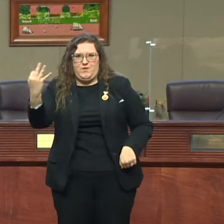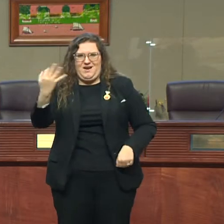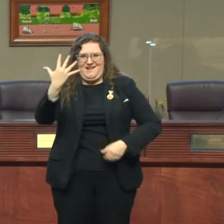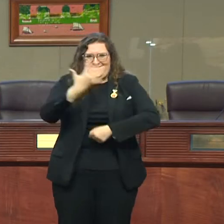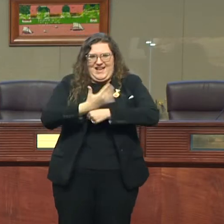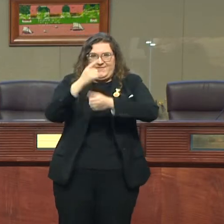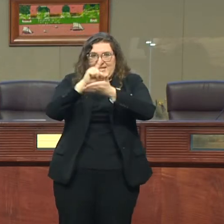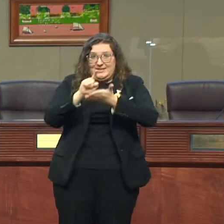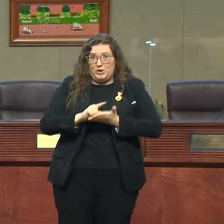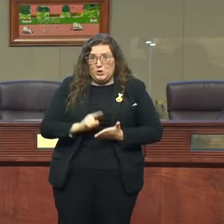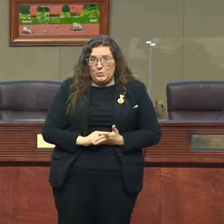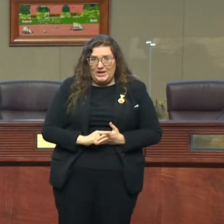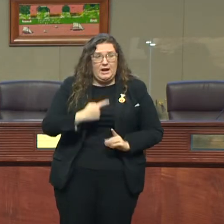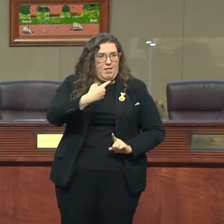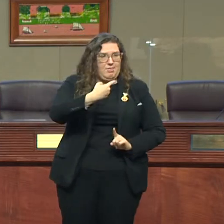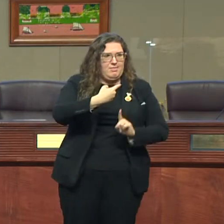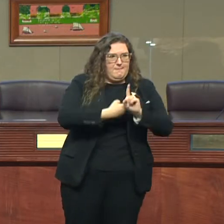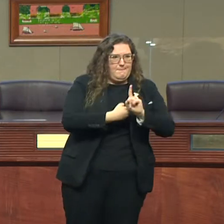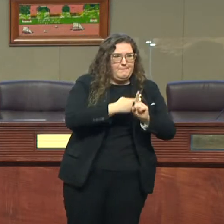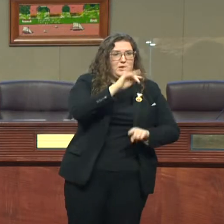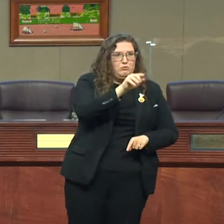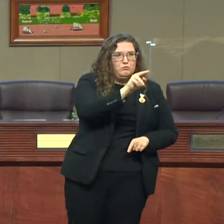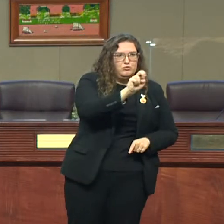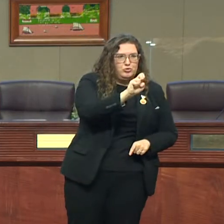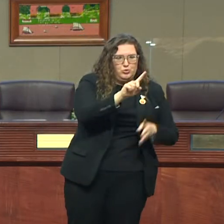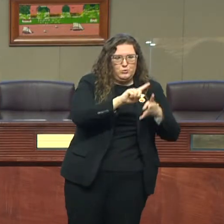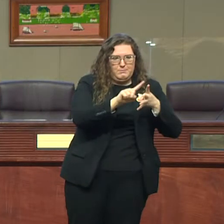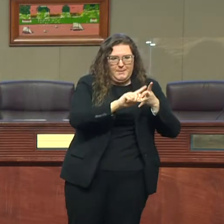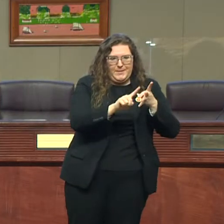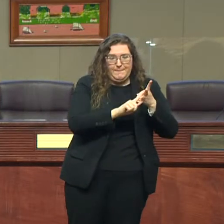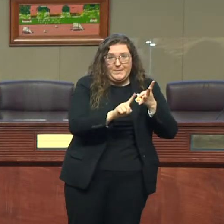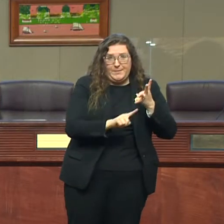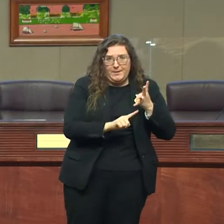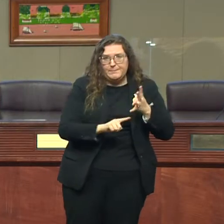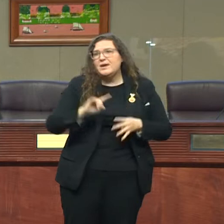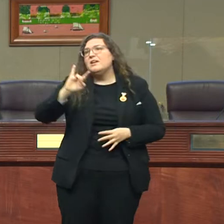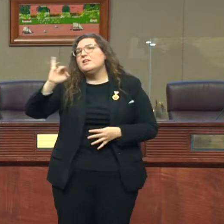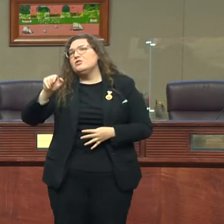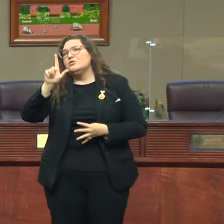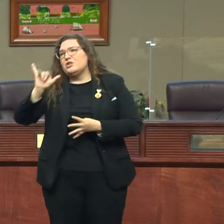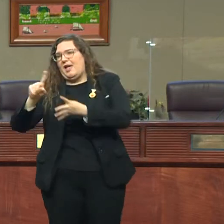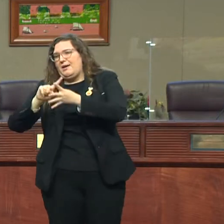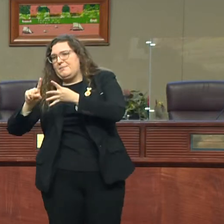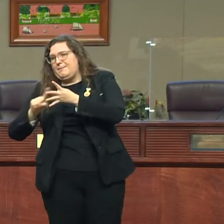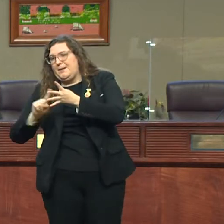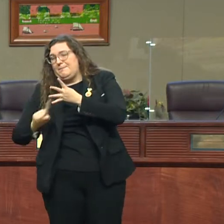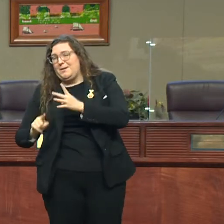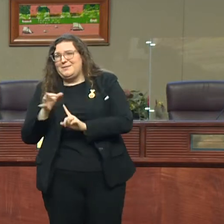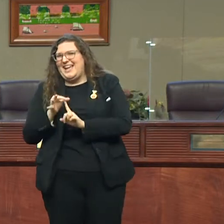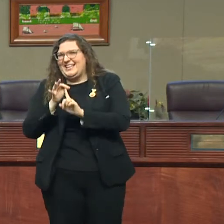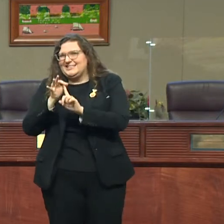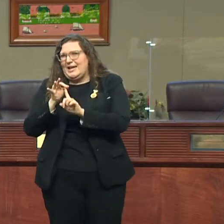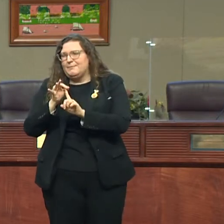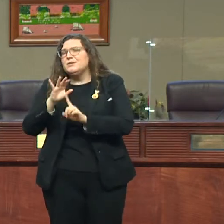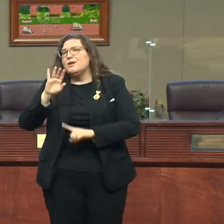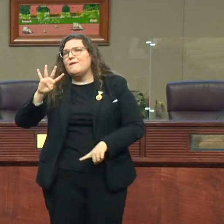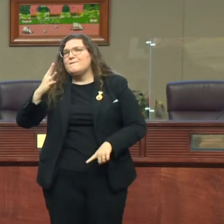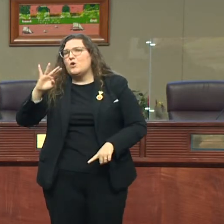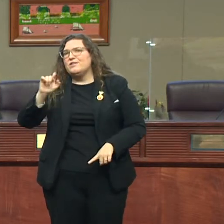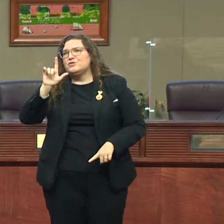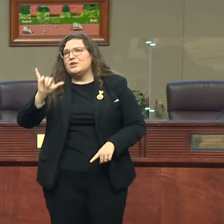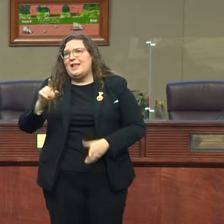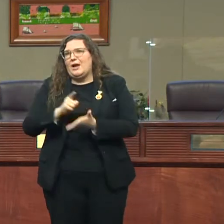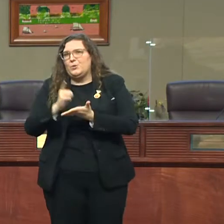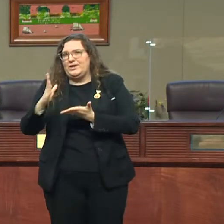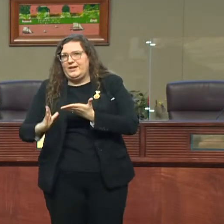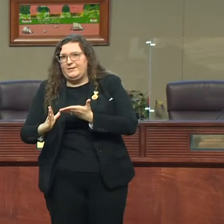with the exception of the week of the 4th of July. In addition, the district is offering spring